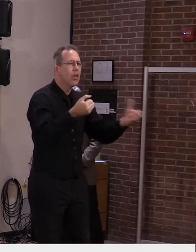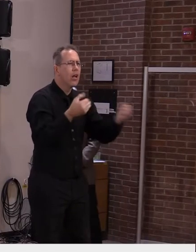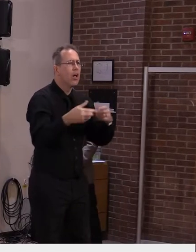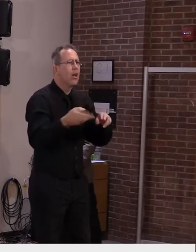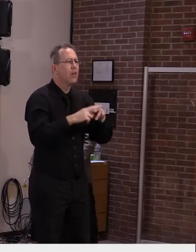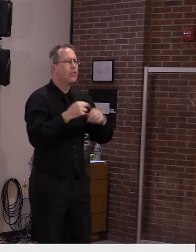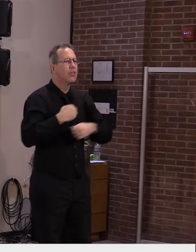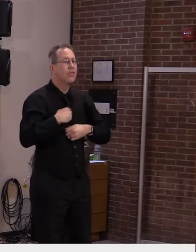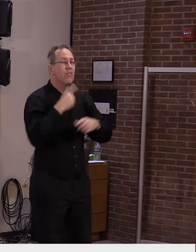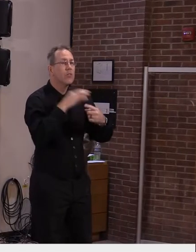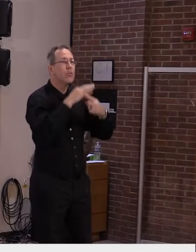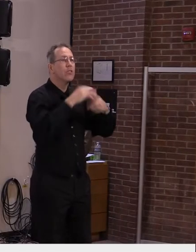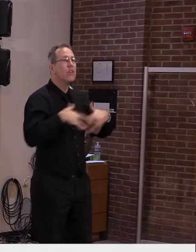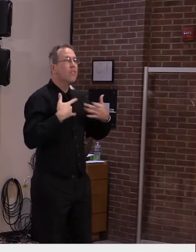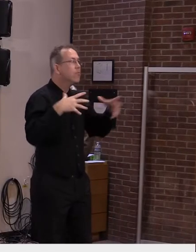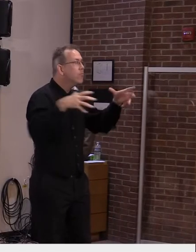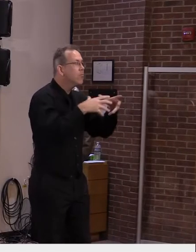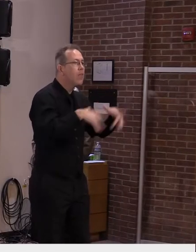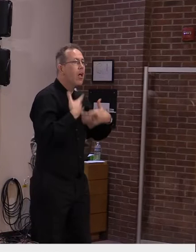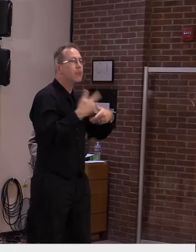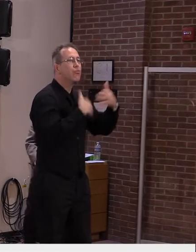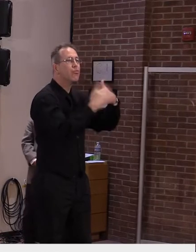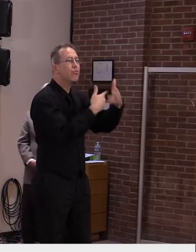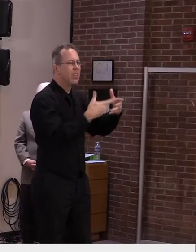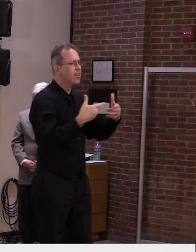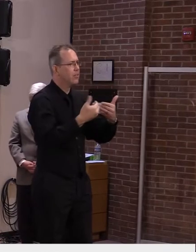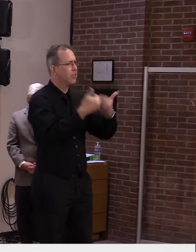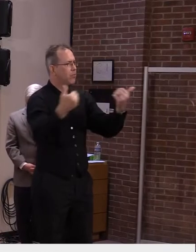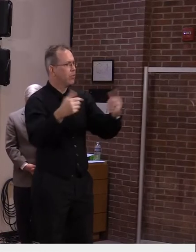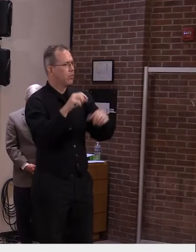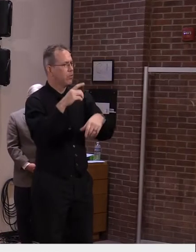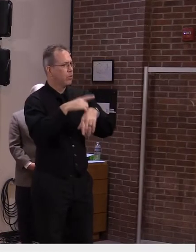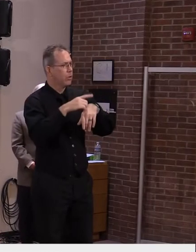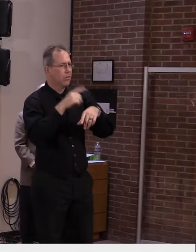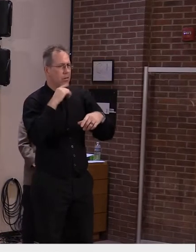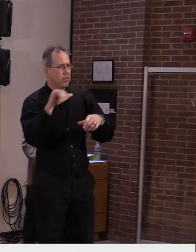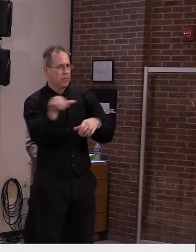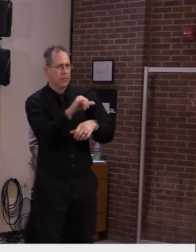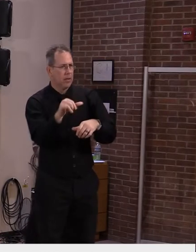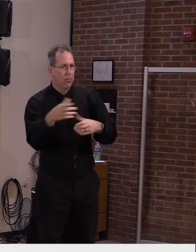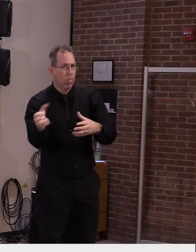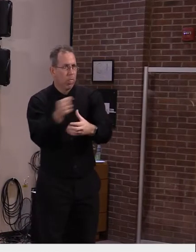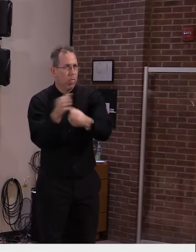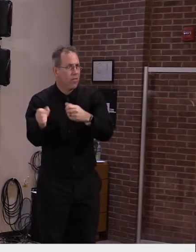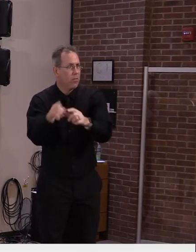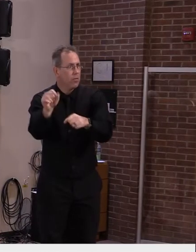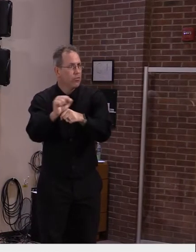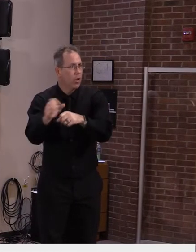complement would be. I can find out, but it's unrelated to general staffing.